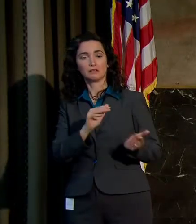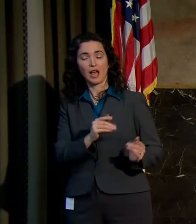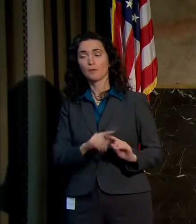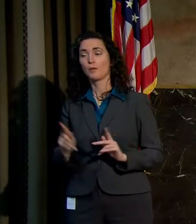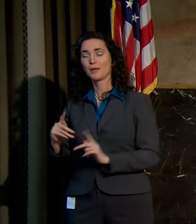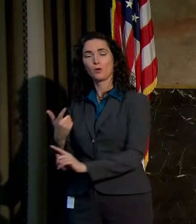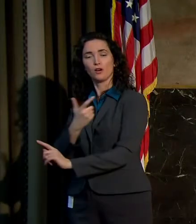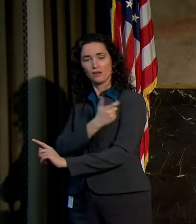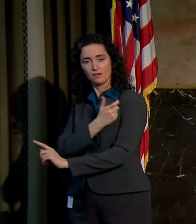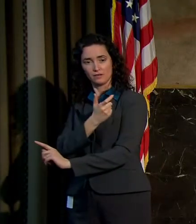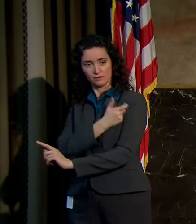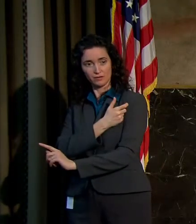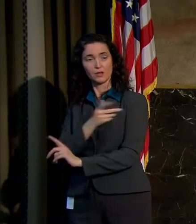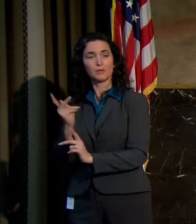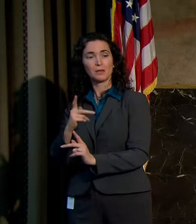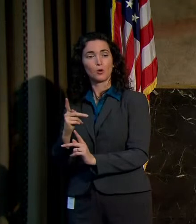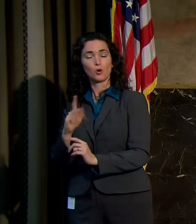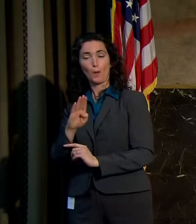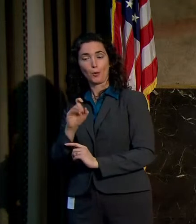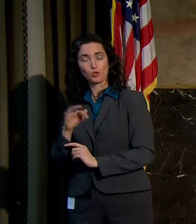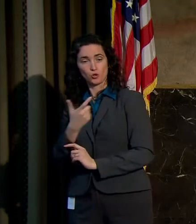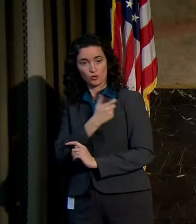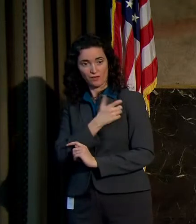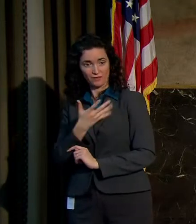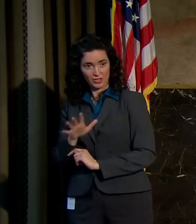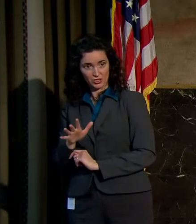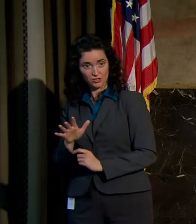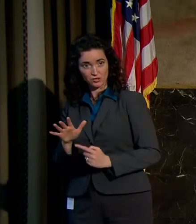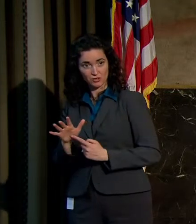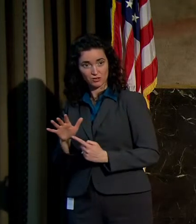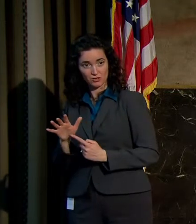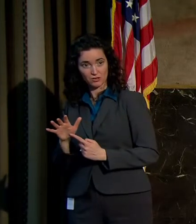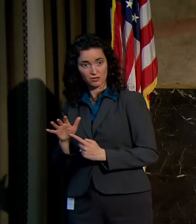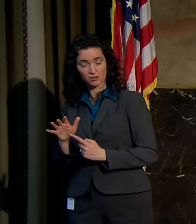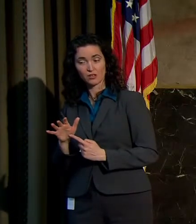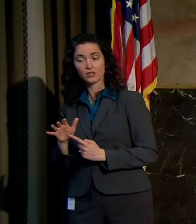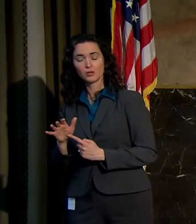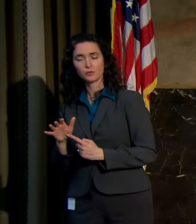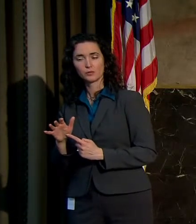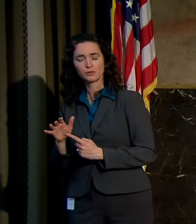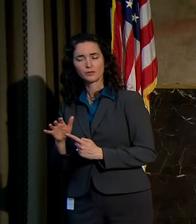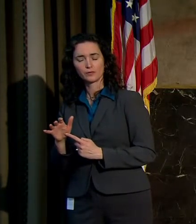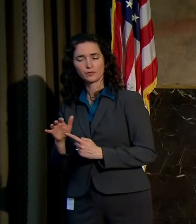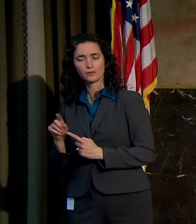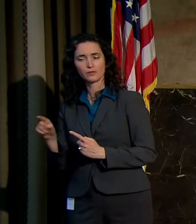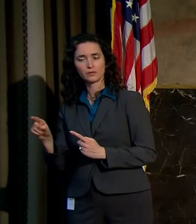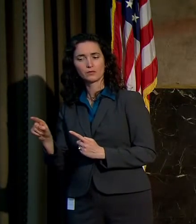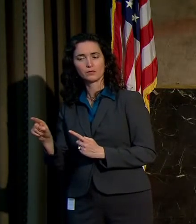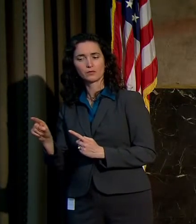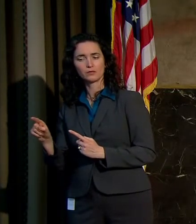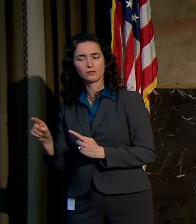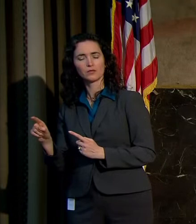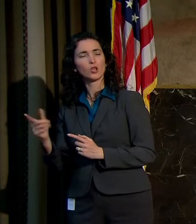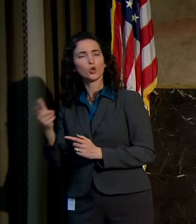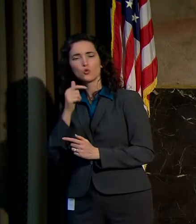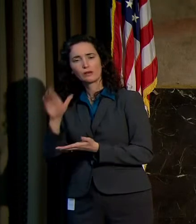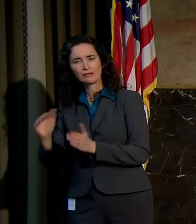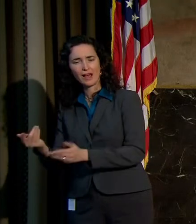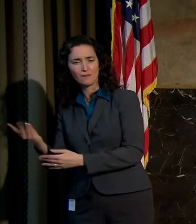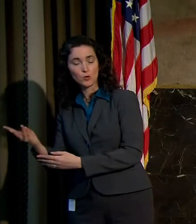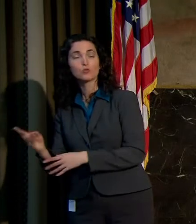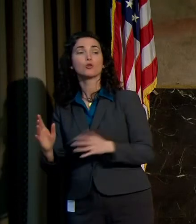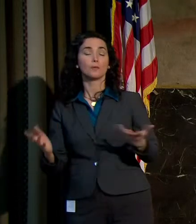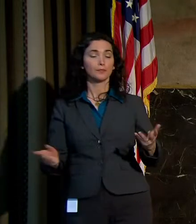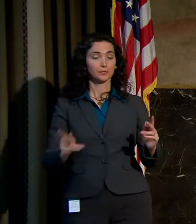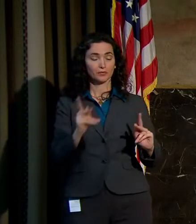who dies from COVID and is unvaccinated is about 10 to 12 years younger than the average of someone who dies from COVID and who is